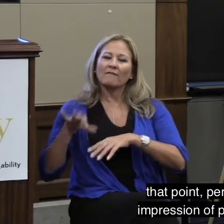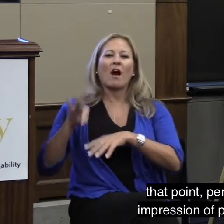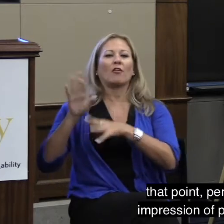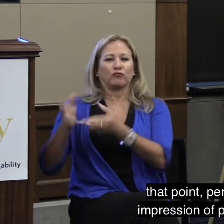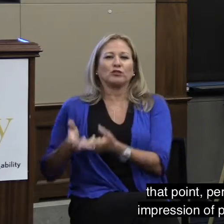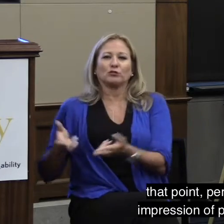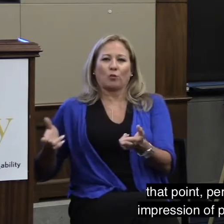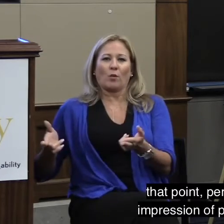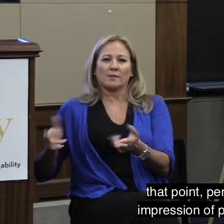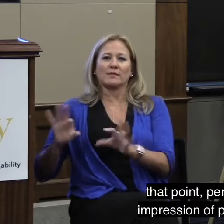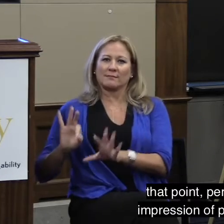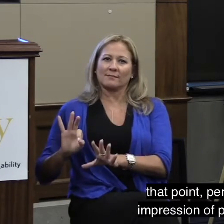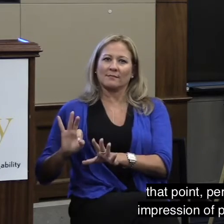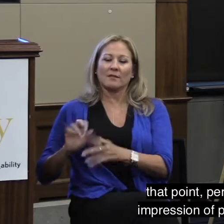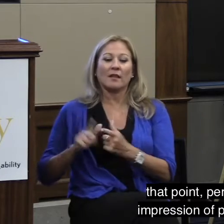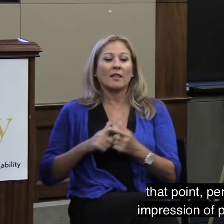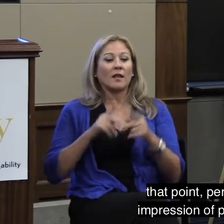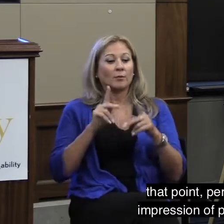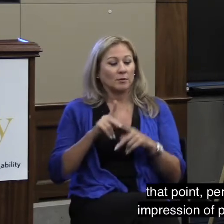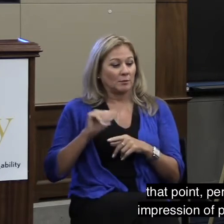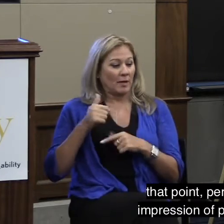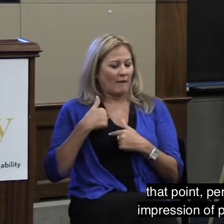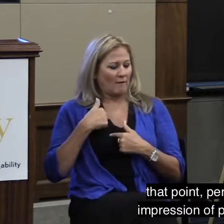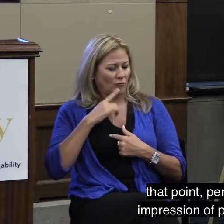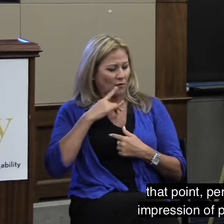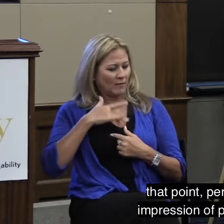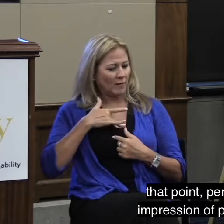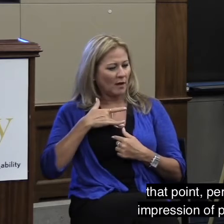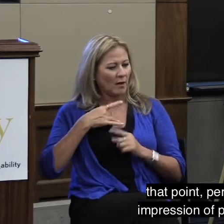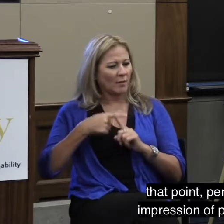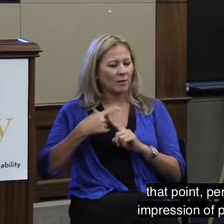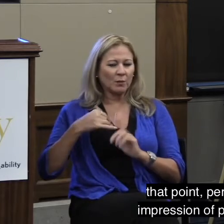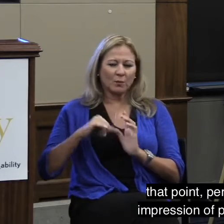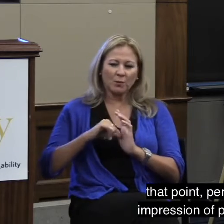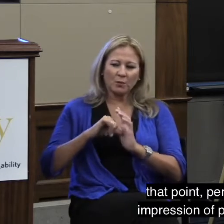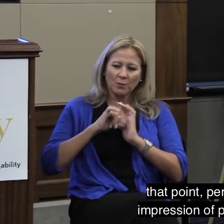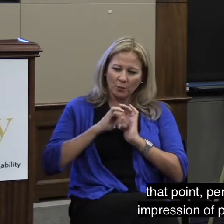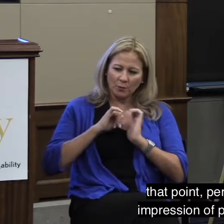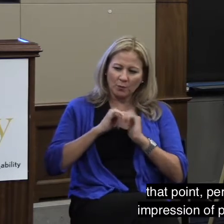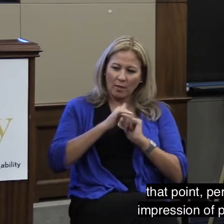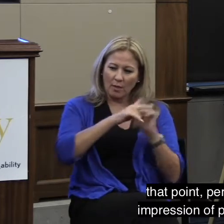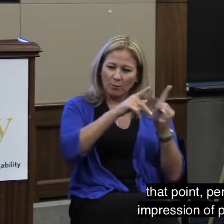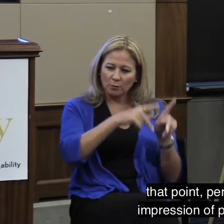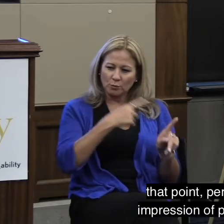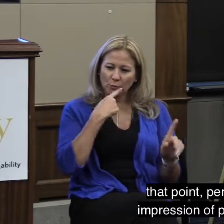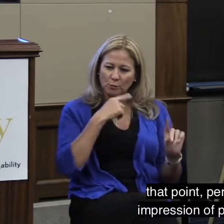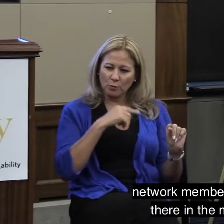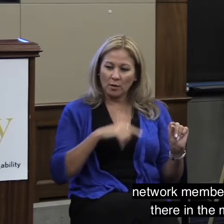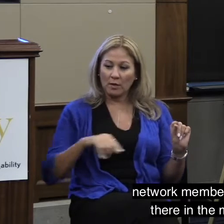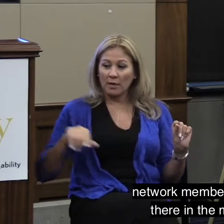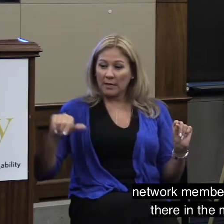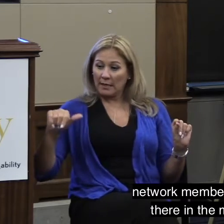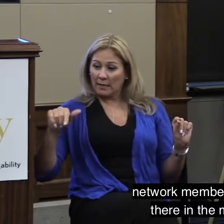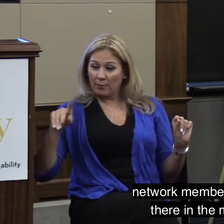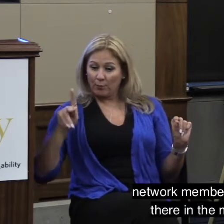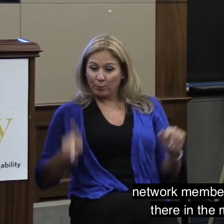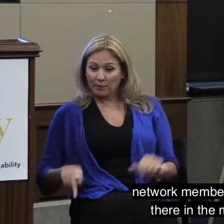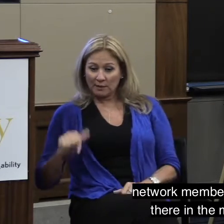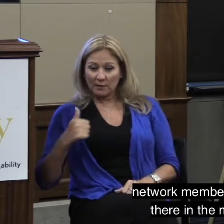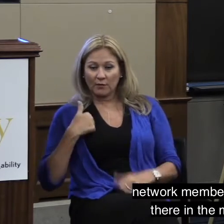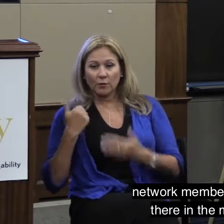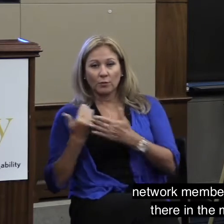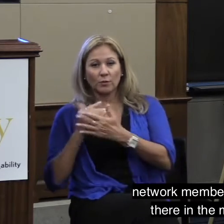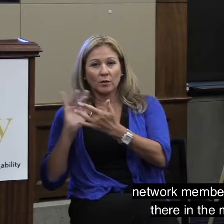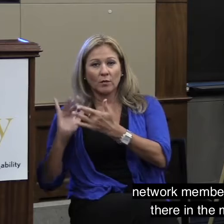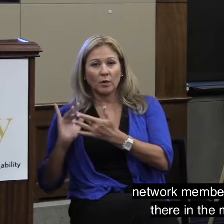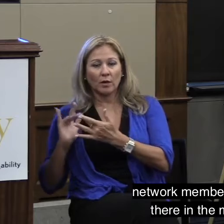point, person number 10 has a positive impression of person 20. Person 10 has a new network member, plus there's a